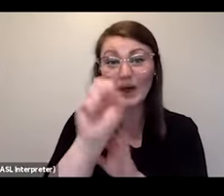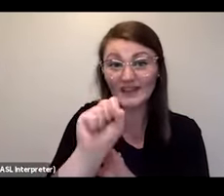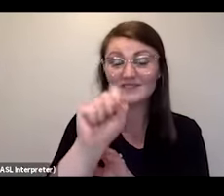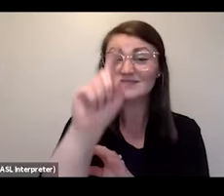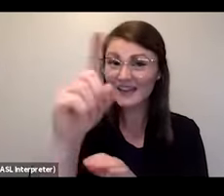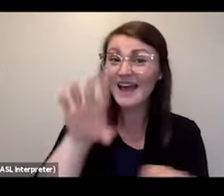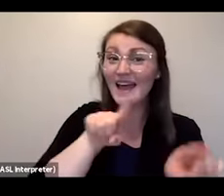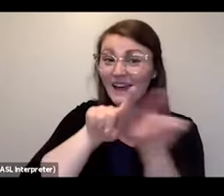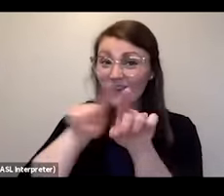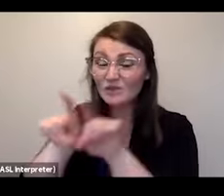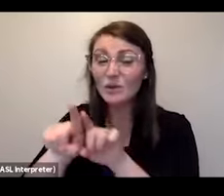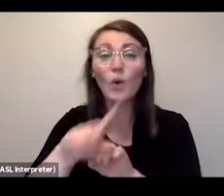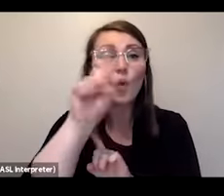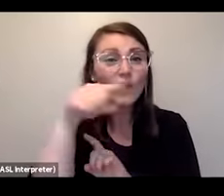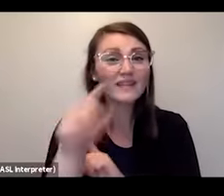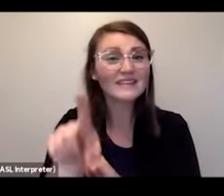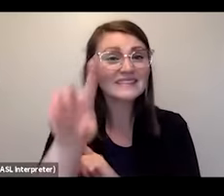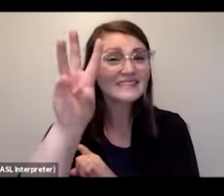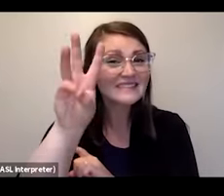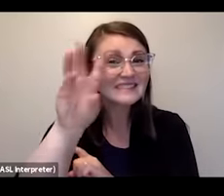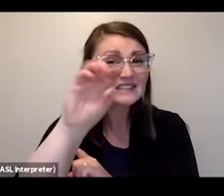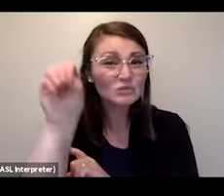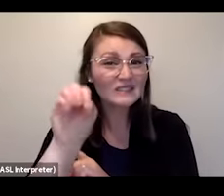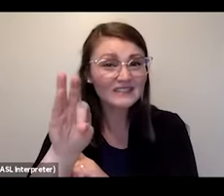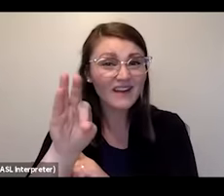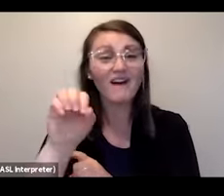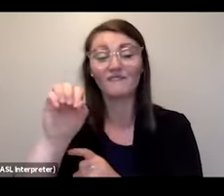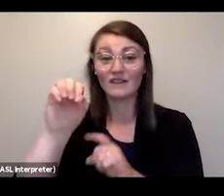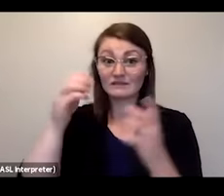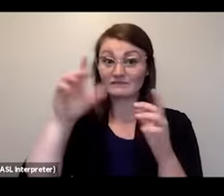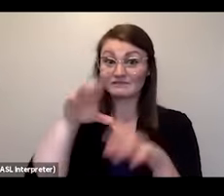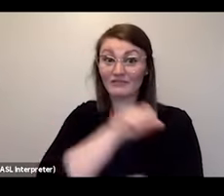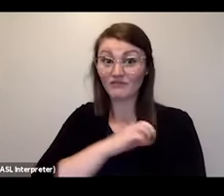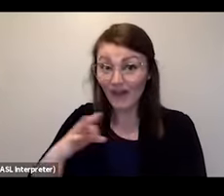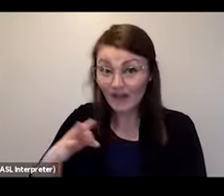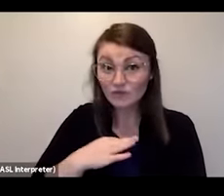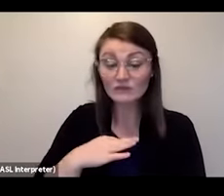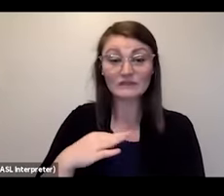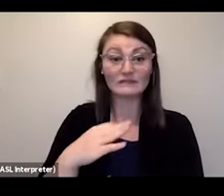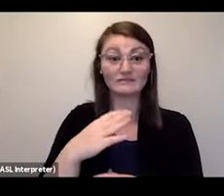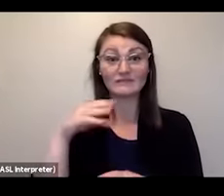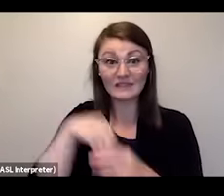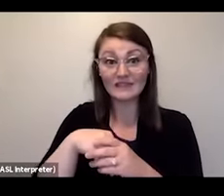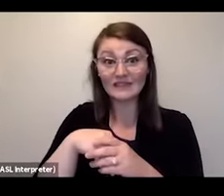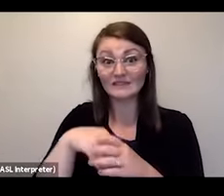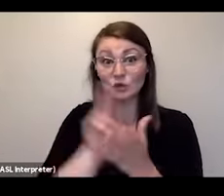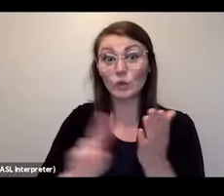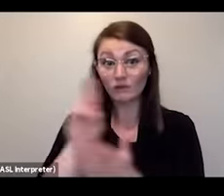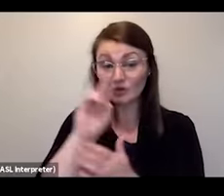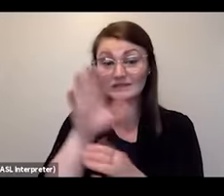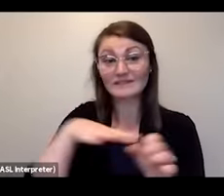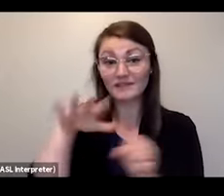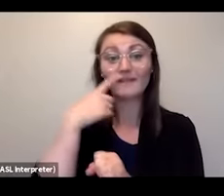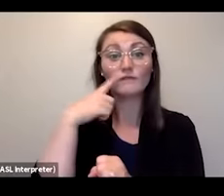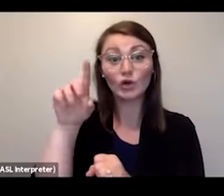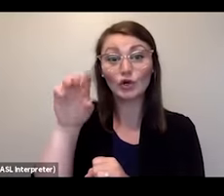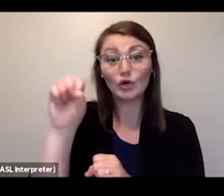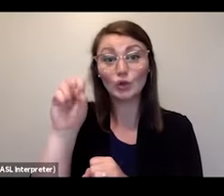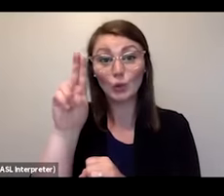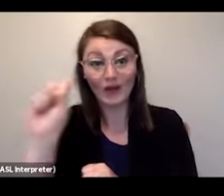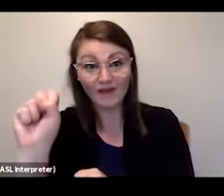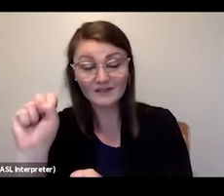of all faculty members in the United States are Black. It is important to recognize that this is within the context of a society where we